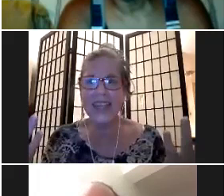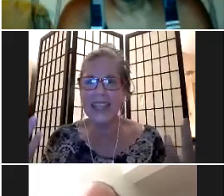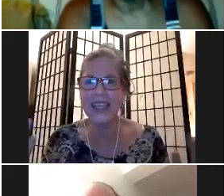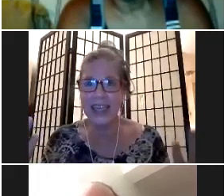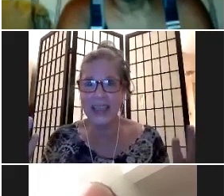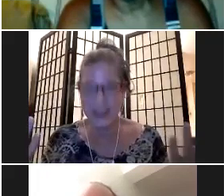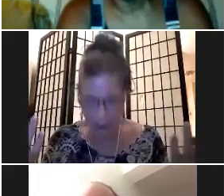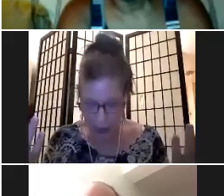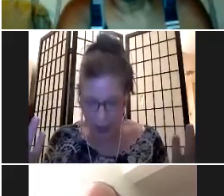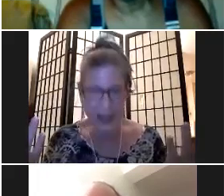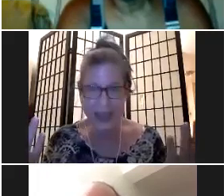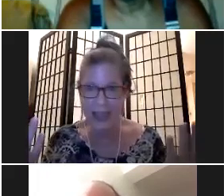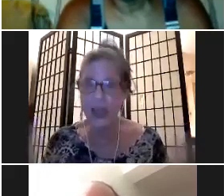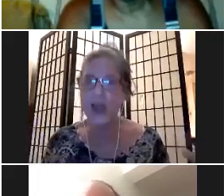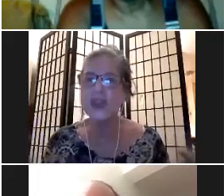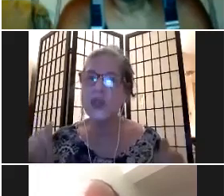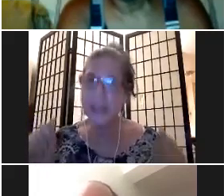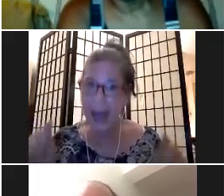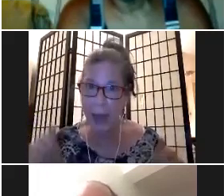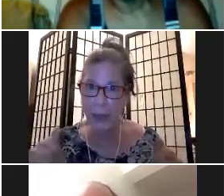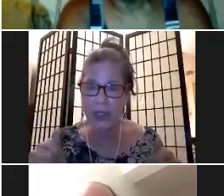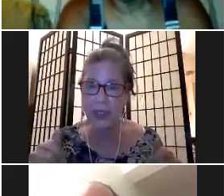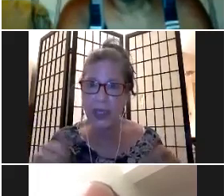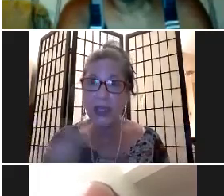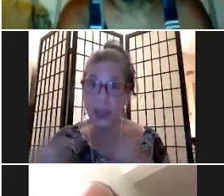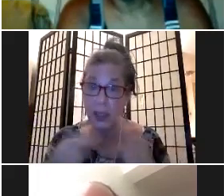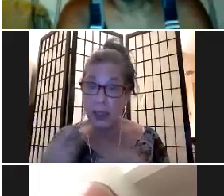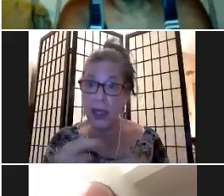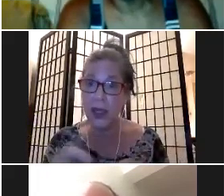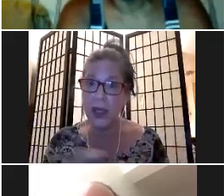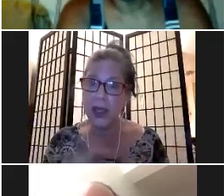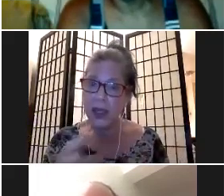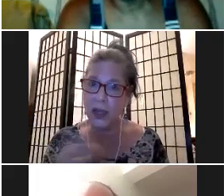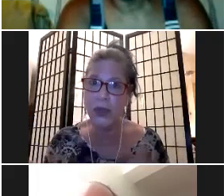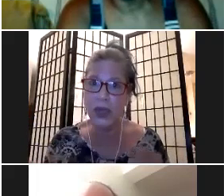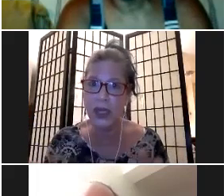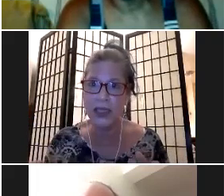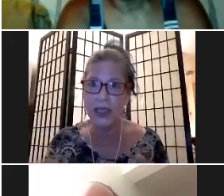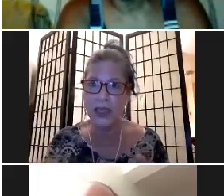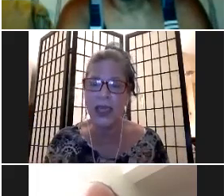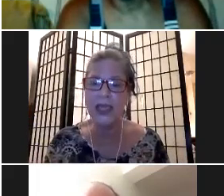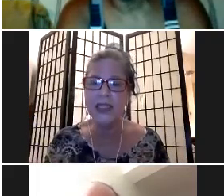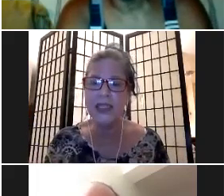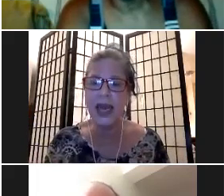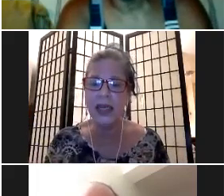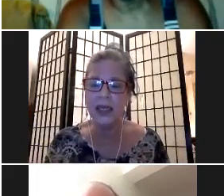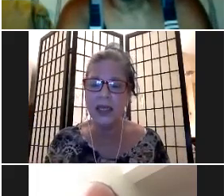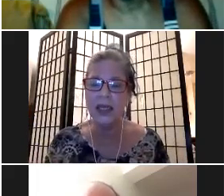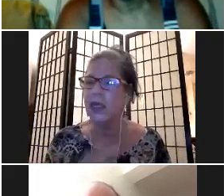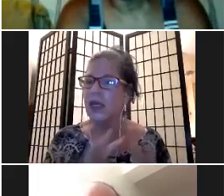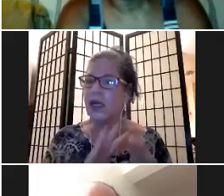It doesn't exist. Okay, it doesn't. So what's happened in the communities is that